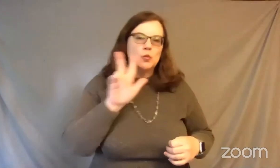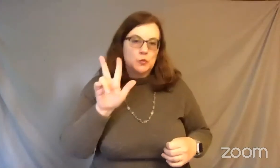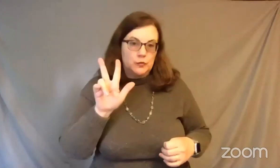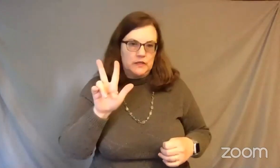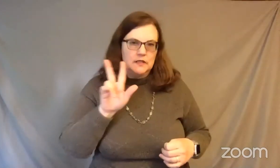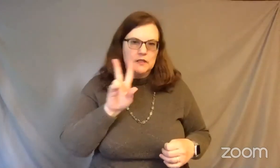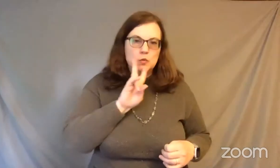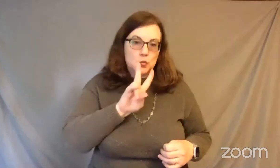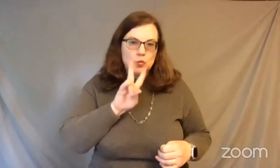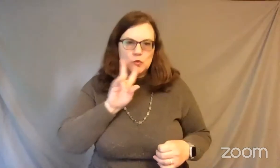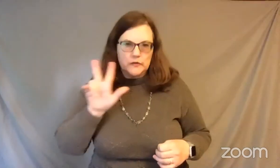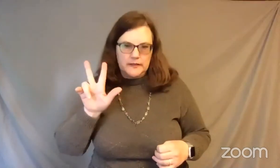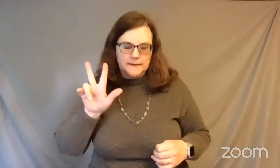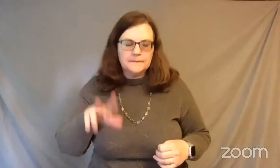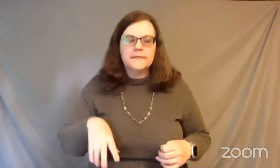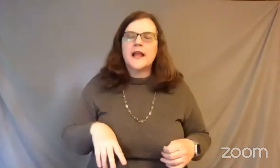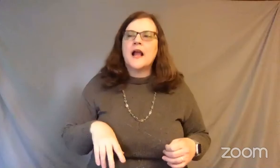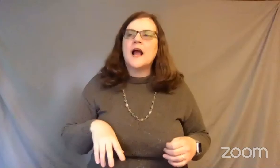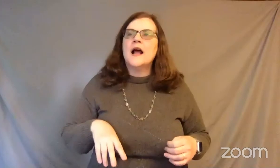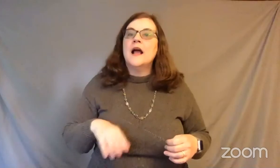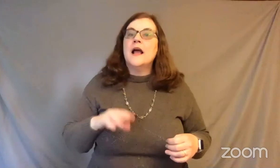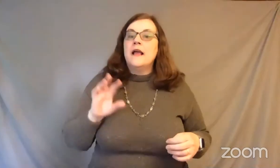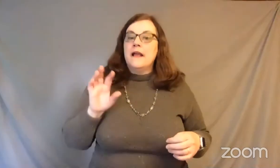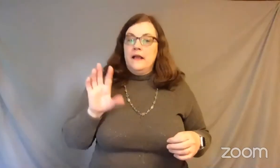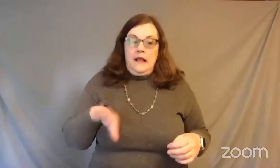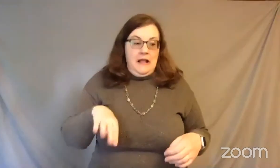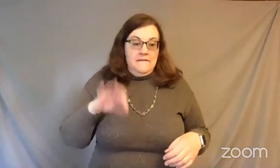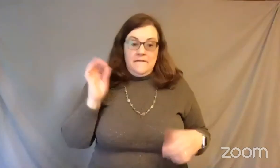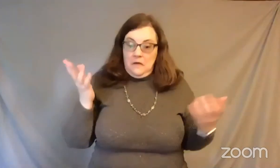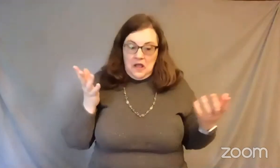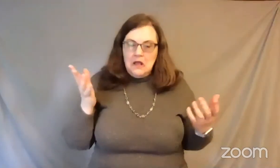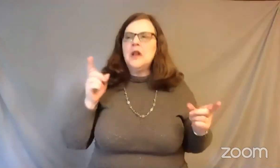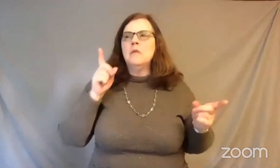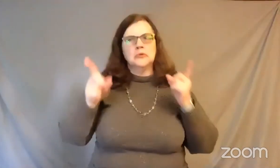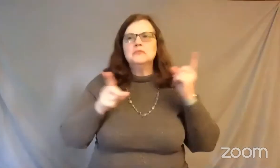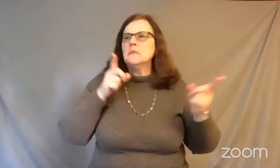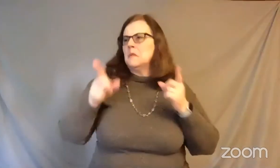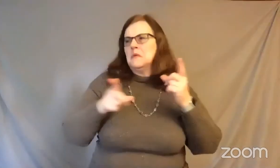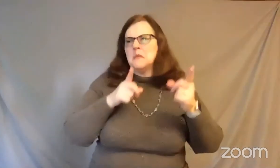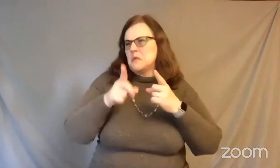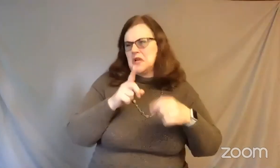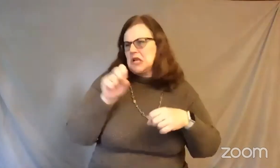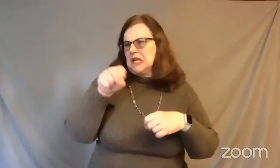We've looked at the ways that they're using gestural pointing between the ages of 2 and 3.